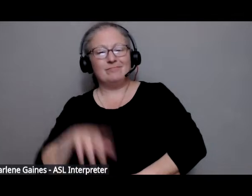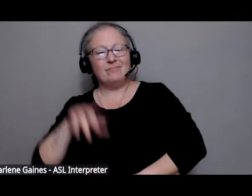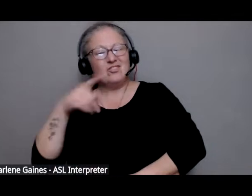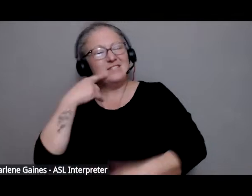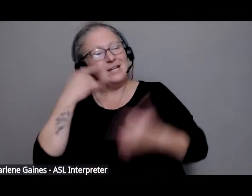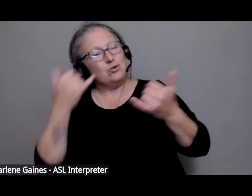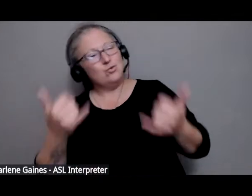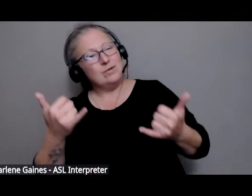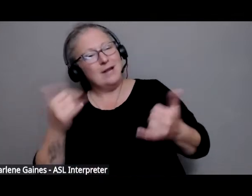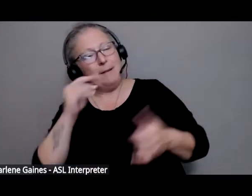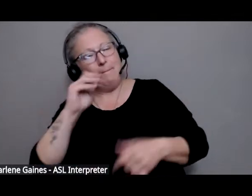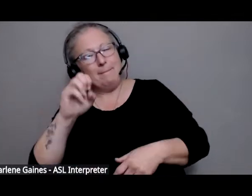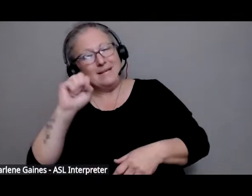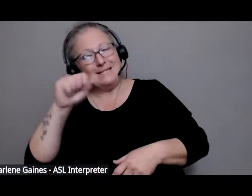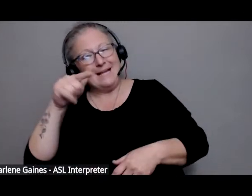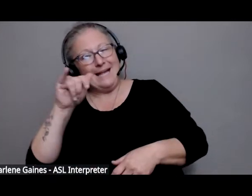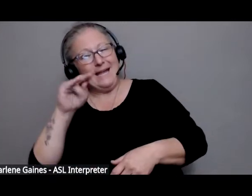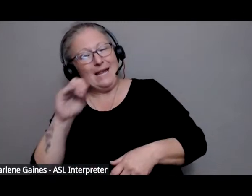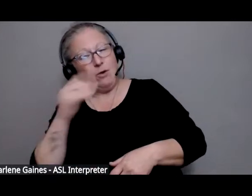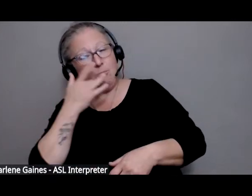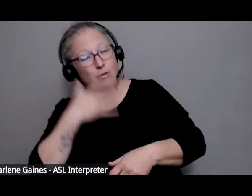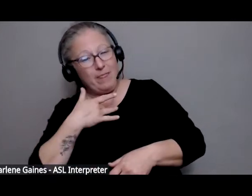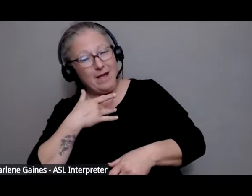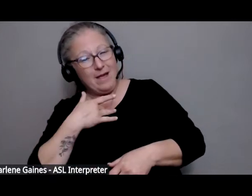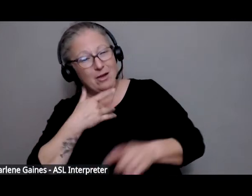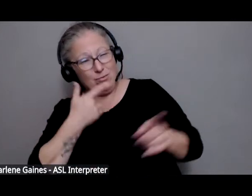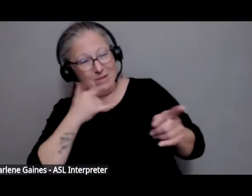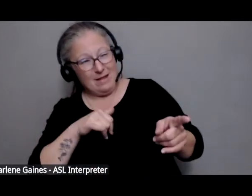today is Miss Aquino's birthday.